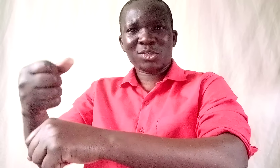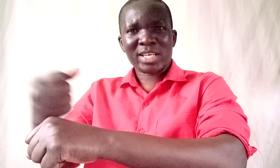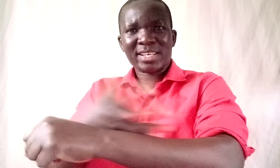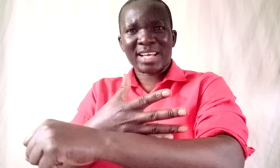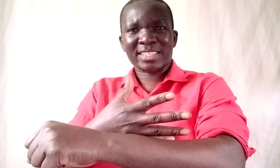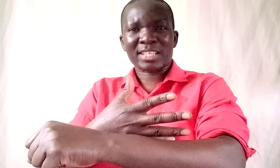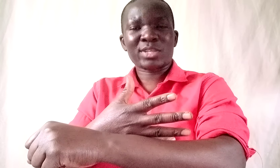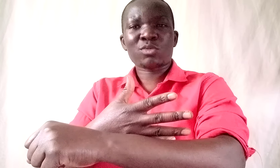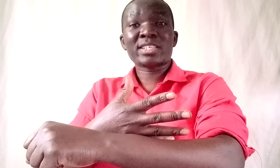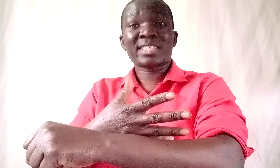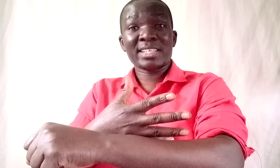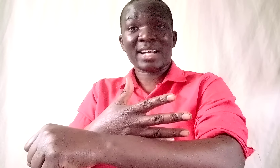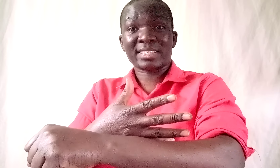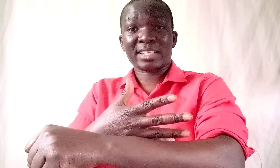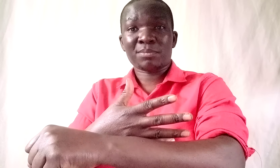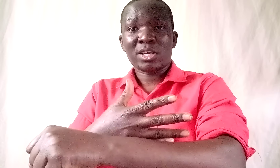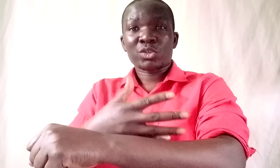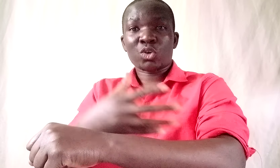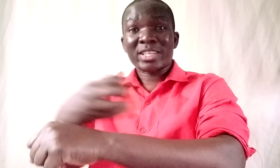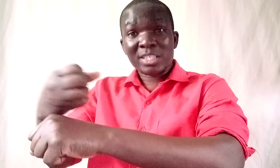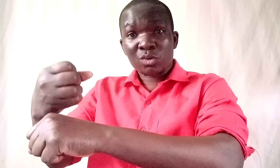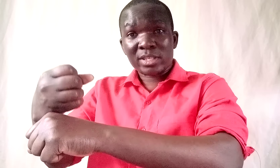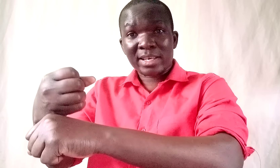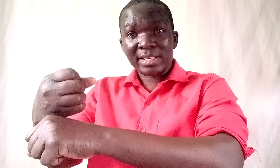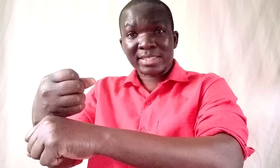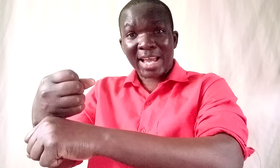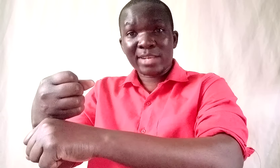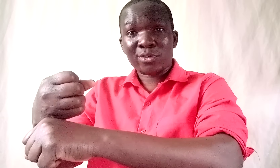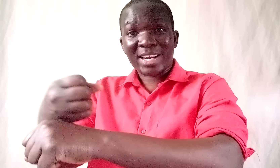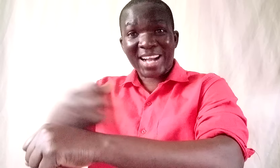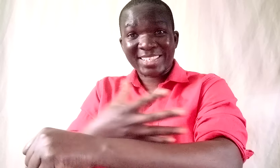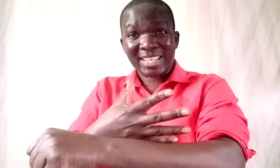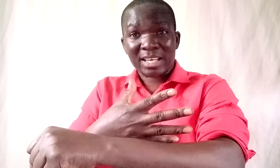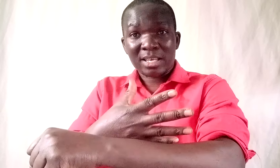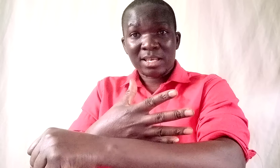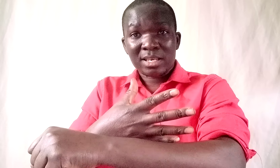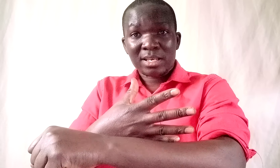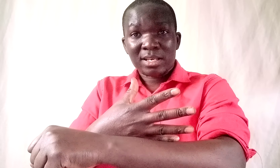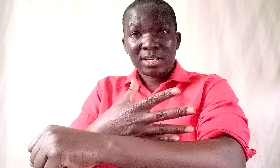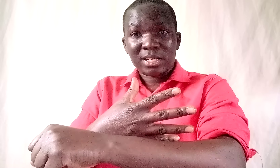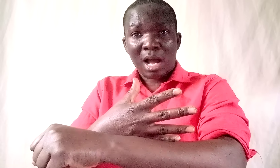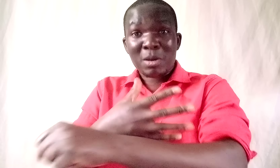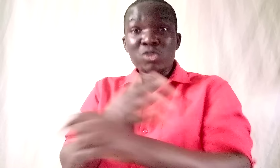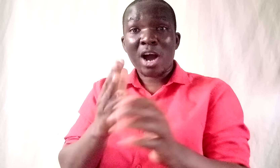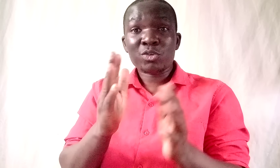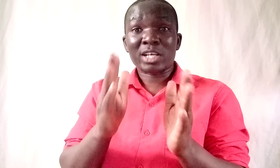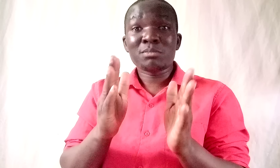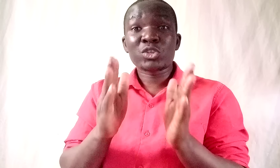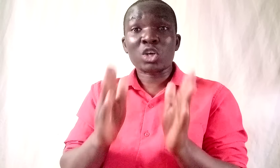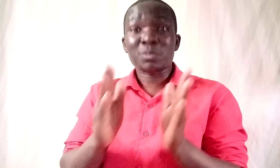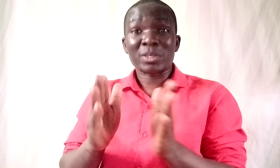say cancer. So that one, skin cancer. So this is the sign for cancer. But you can be so